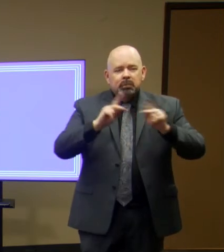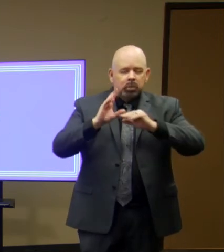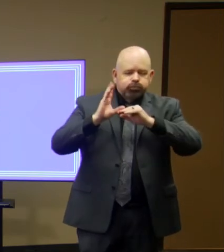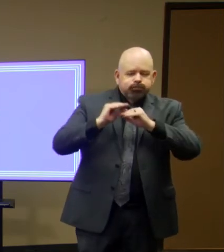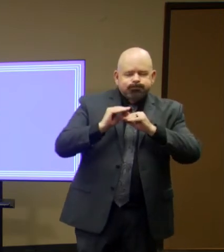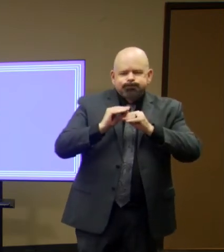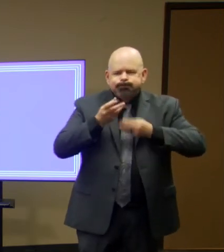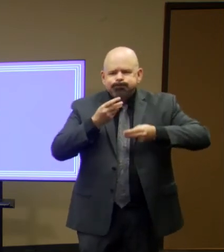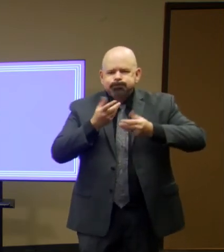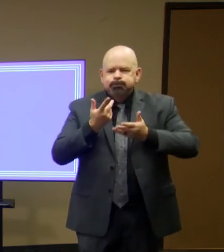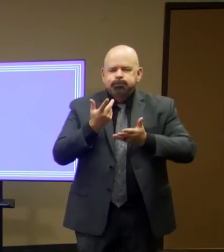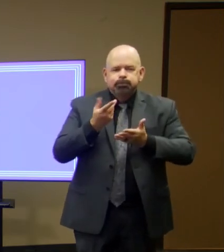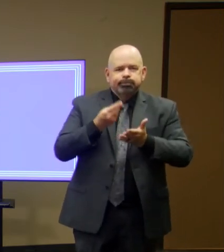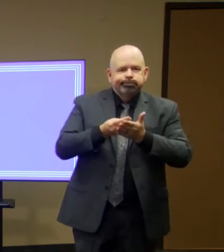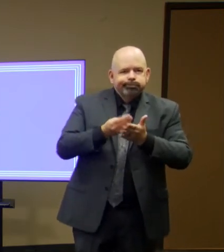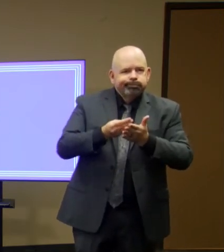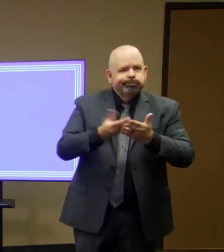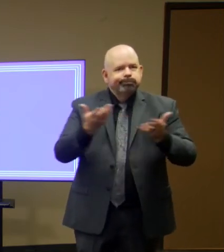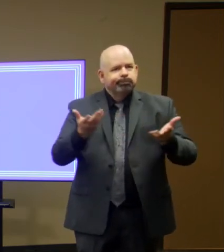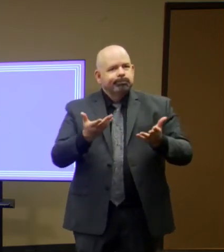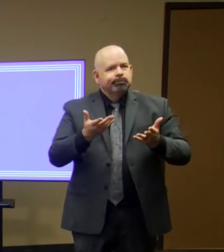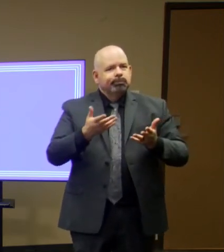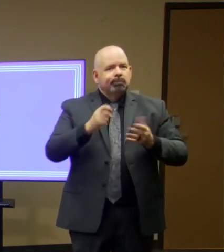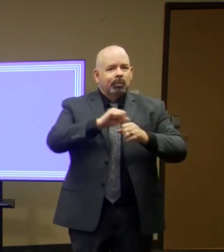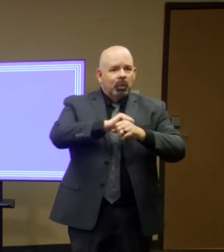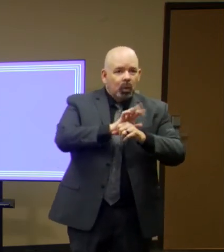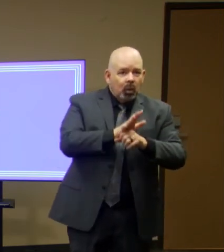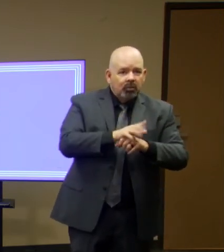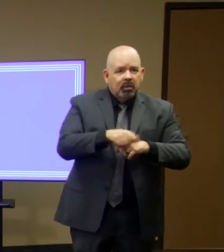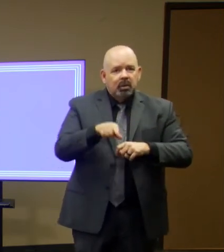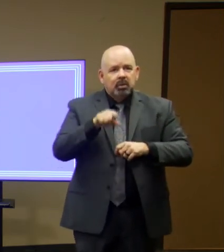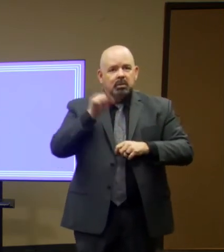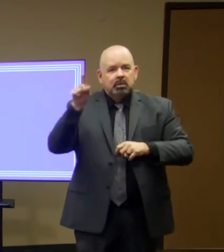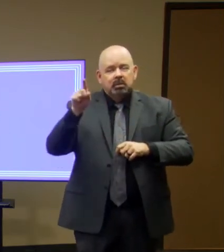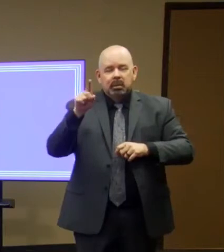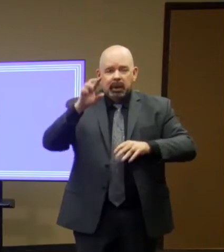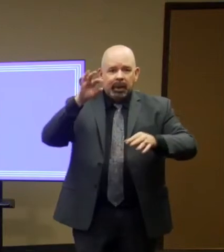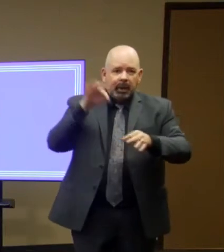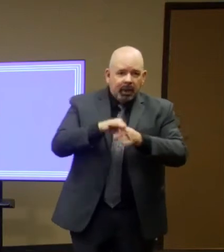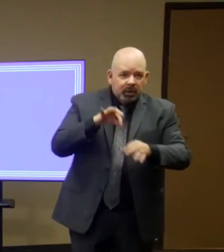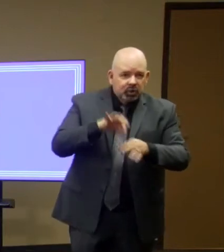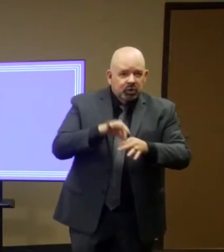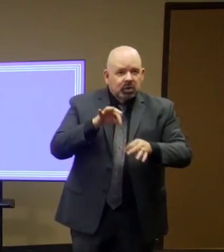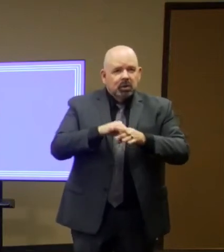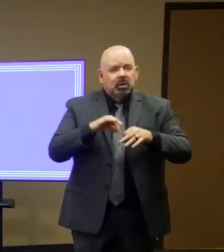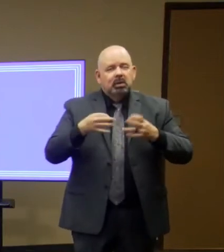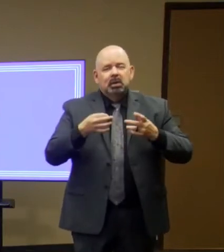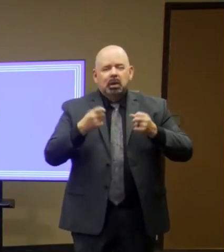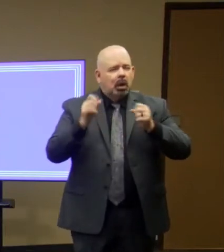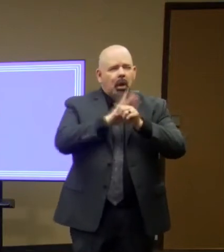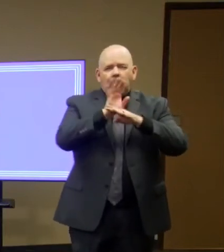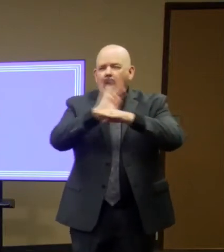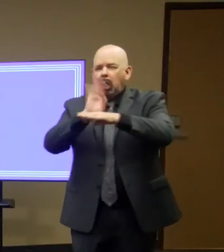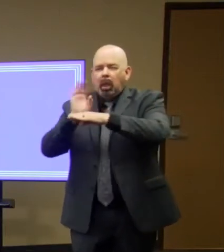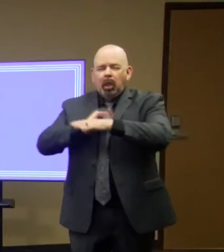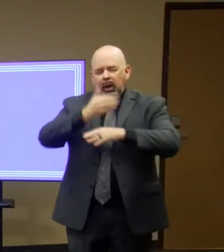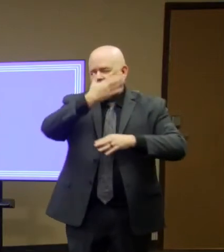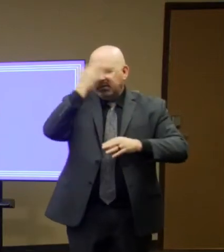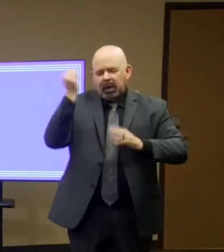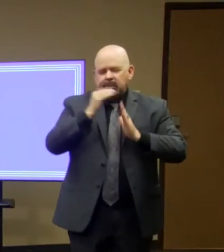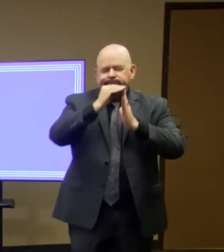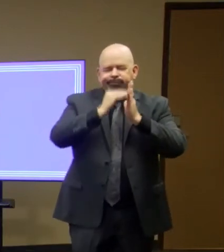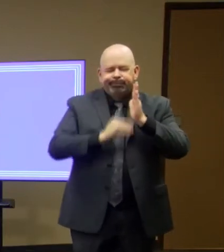happening. People may have forgotten that now is the time for hundreds of thousands